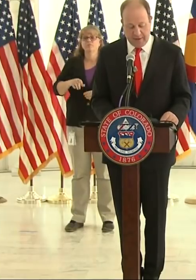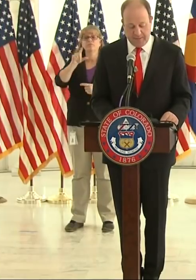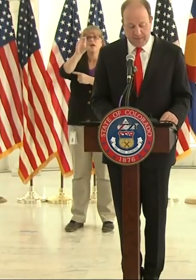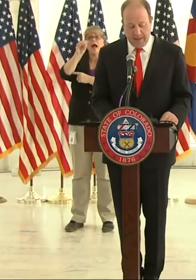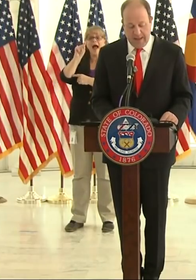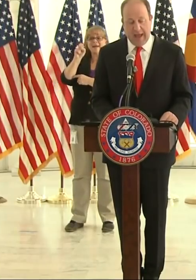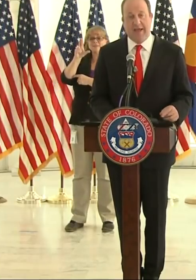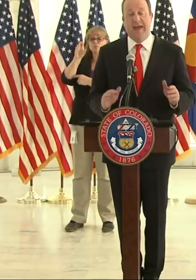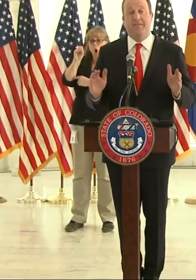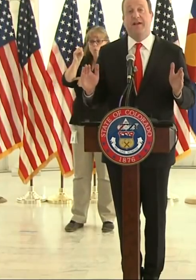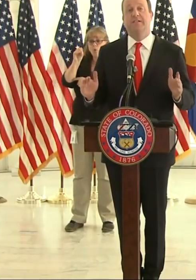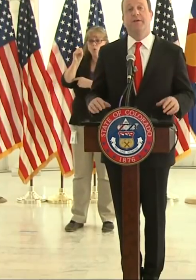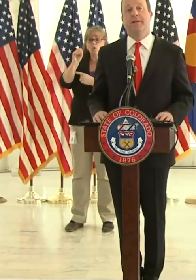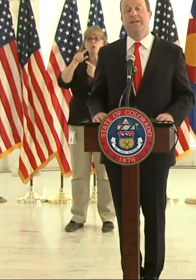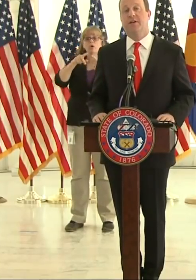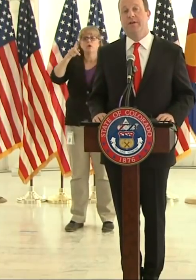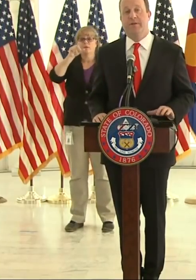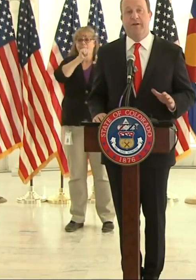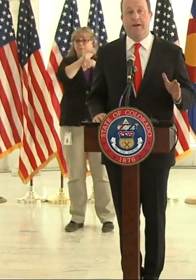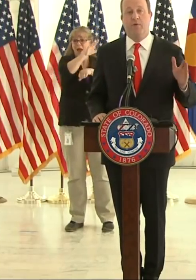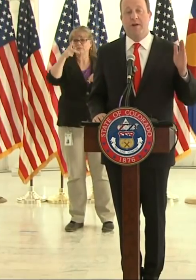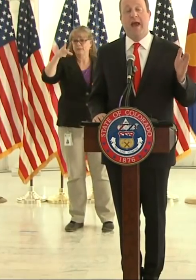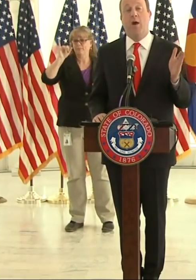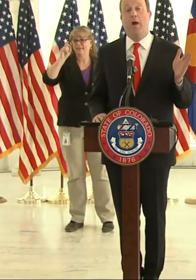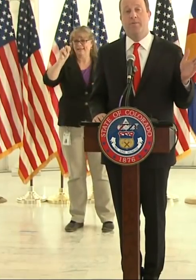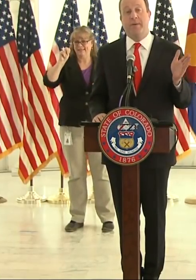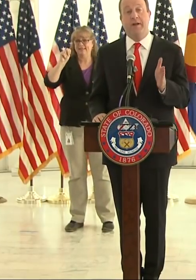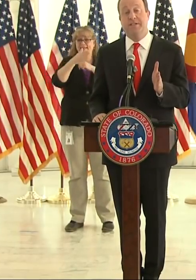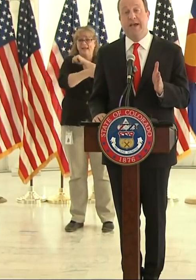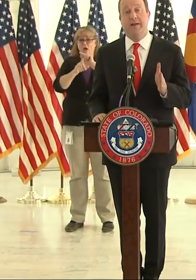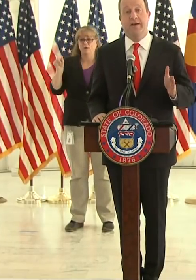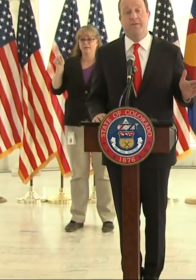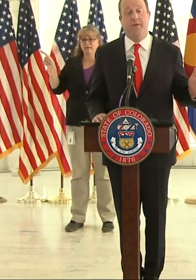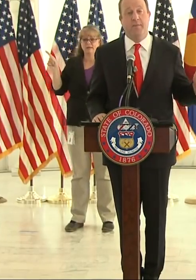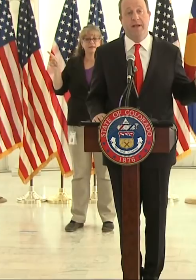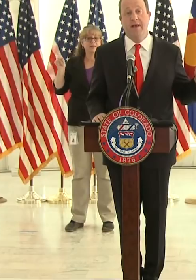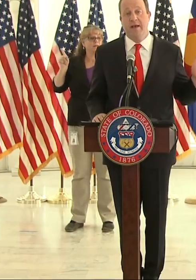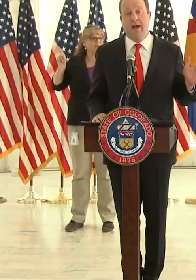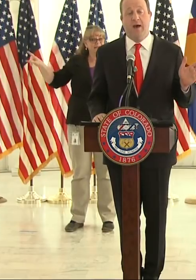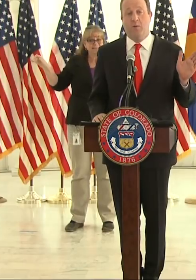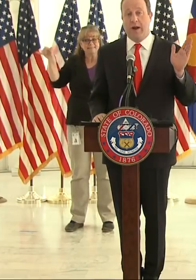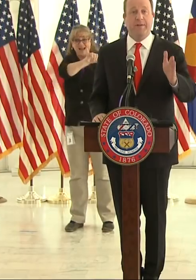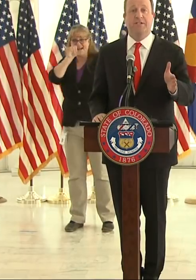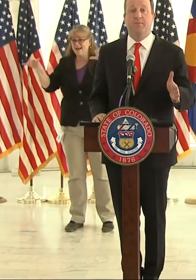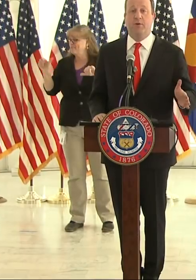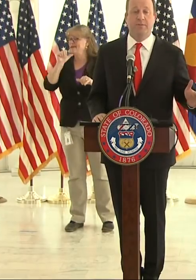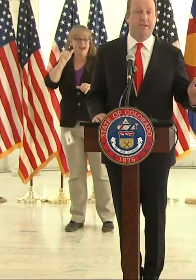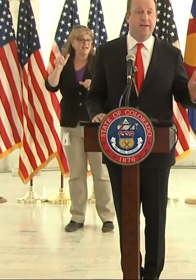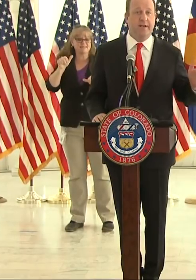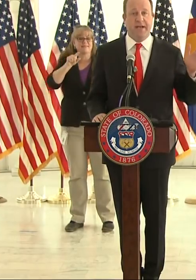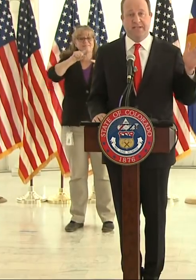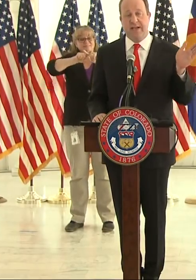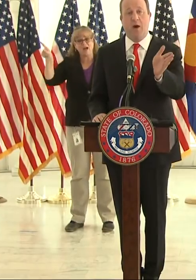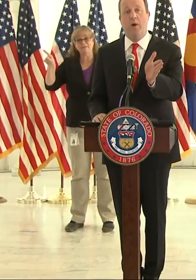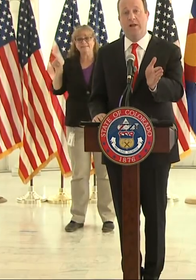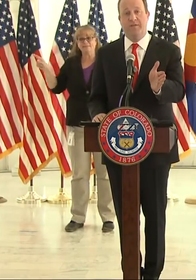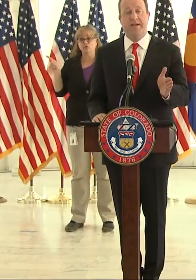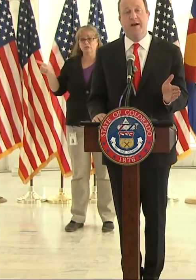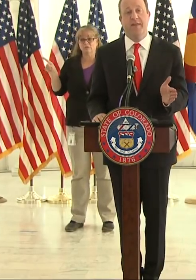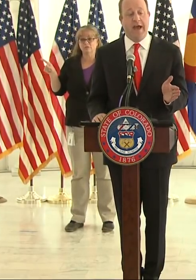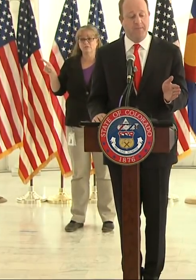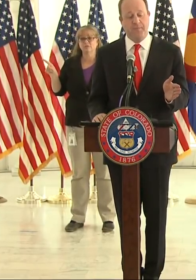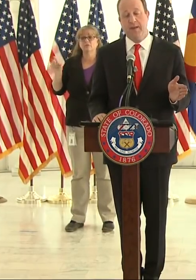Plata County, and that flexibility is going to be very important. How well prepared is the county health department? We're happy to support them scaling up testing. How